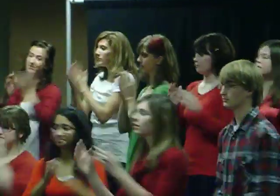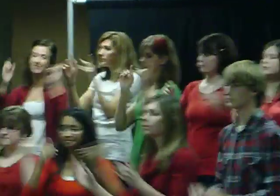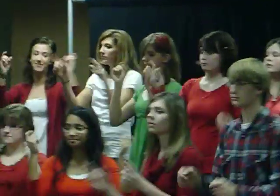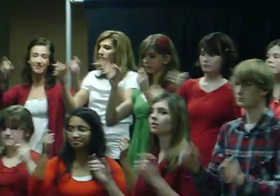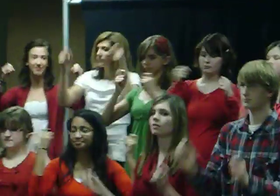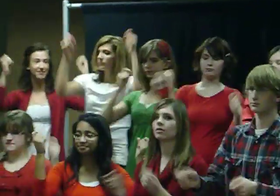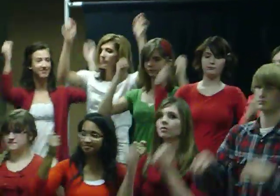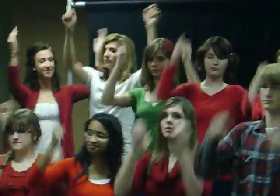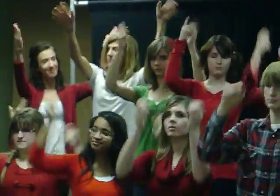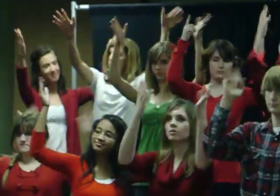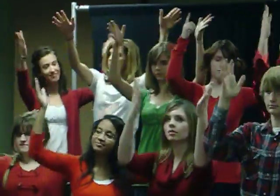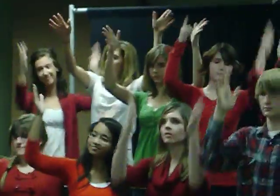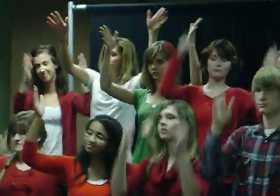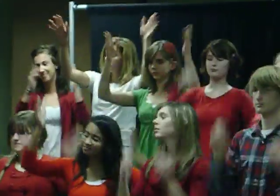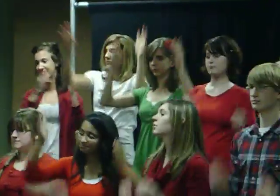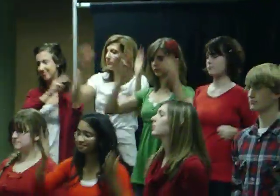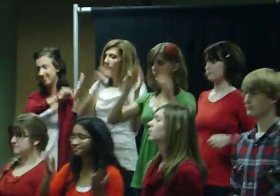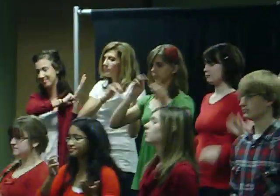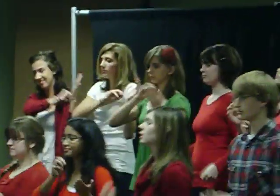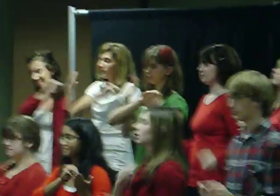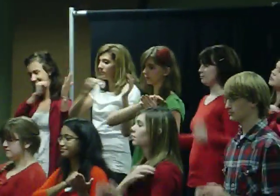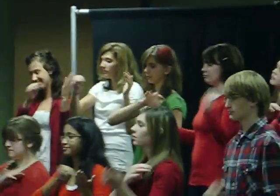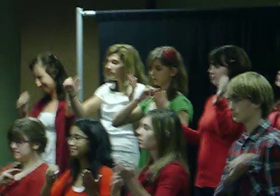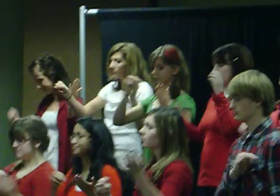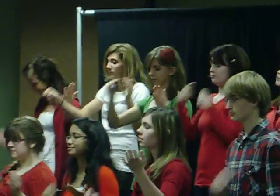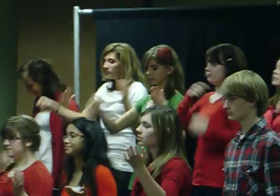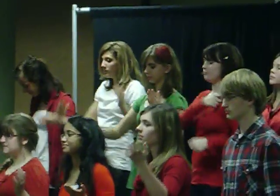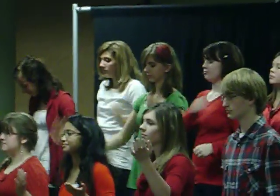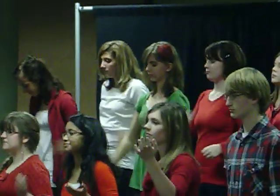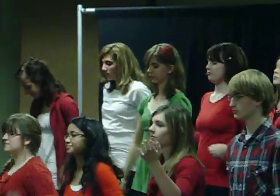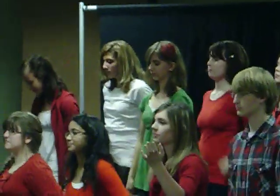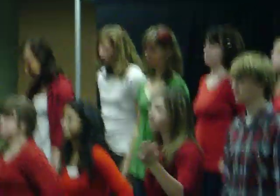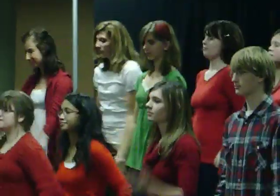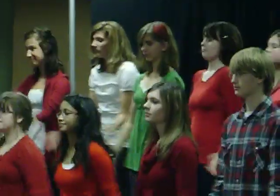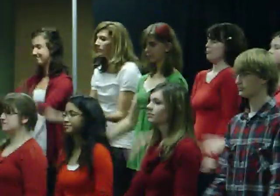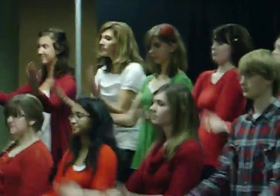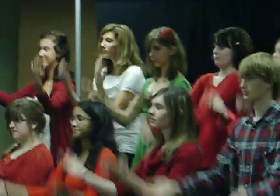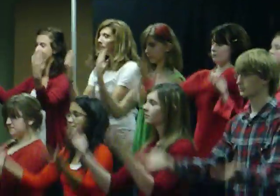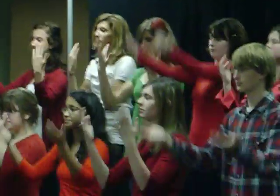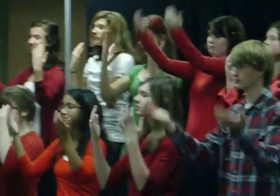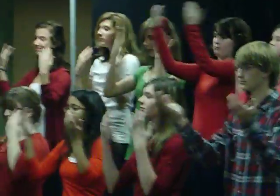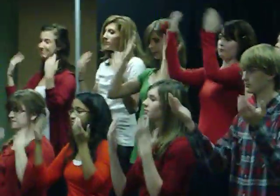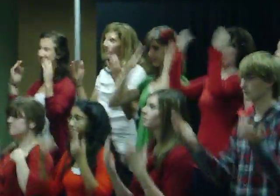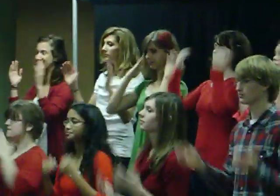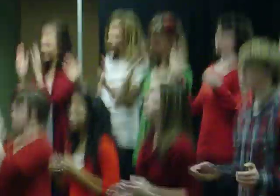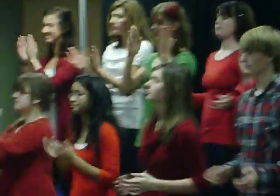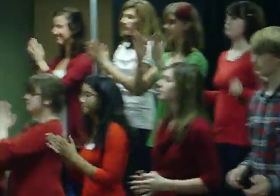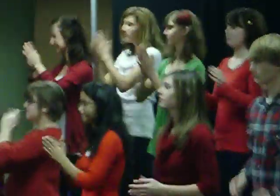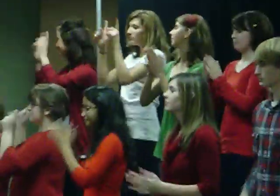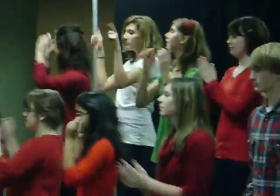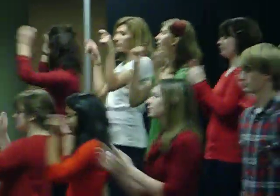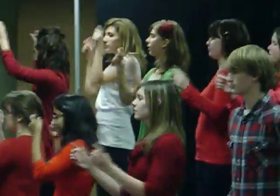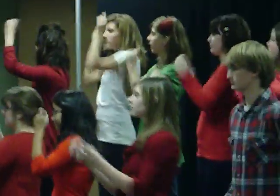hallelujah, for the Shire of the Son. Hallelujah,